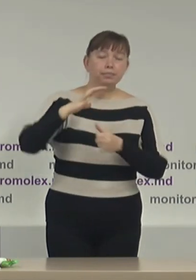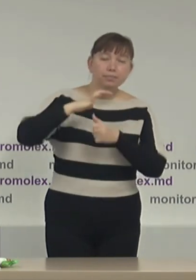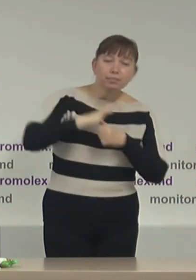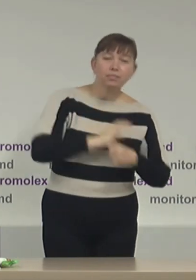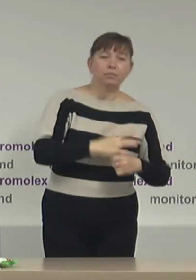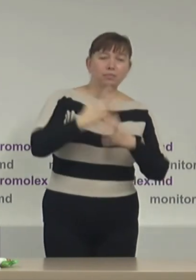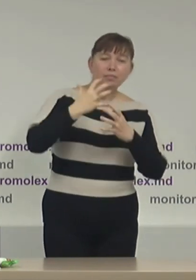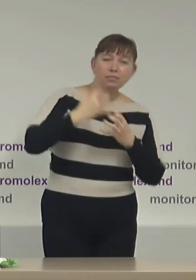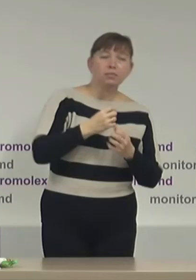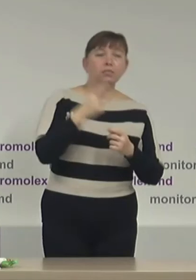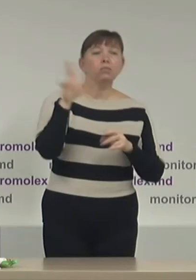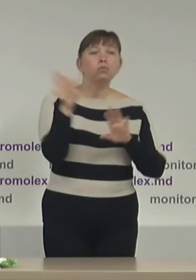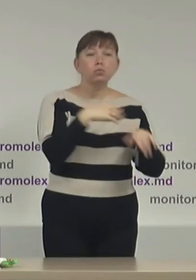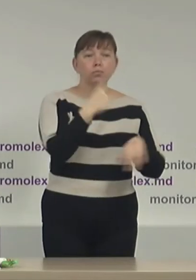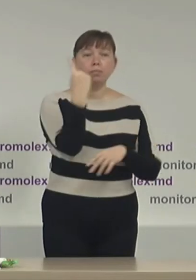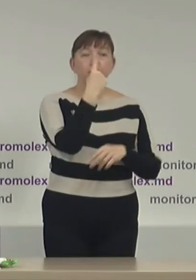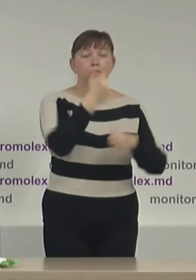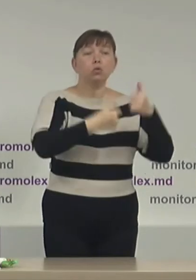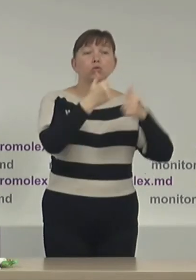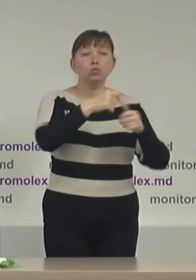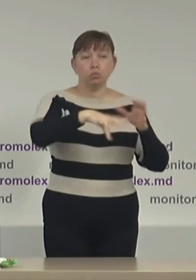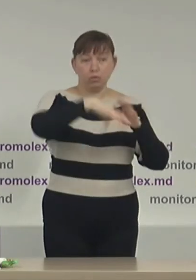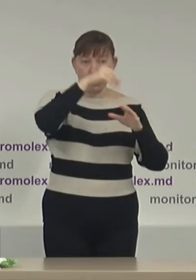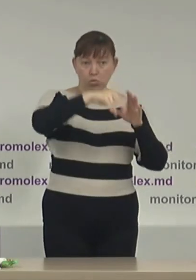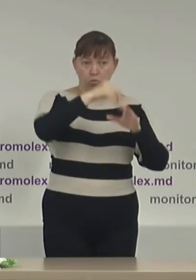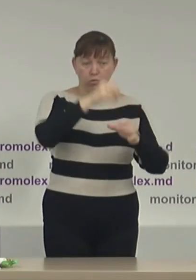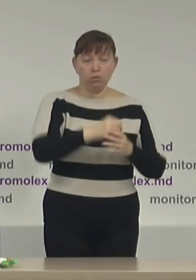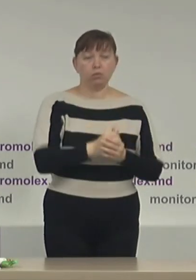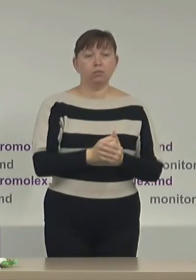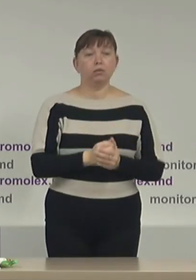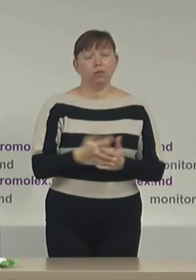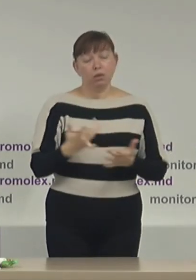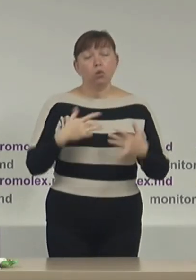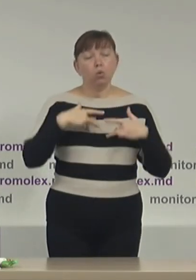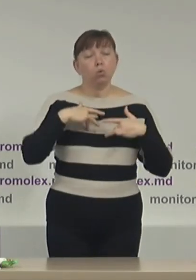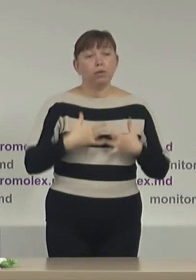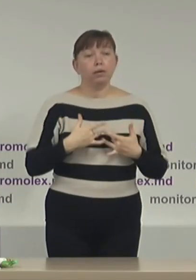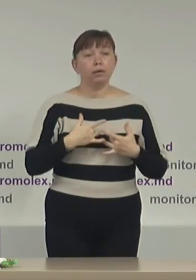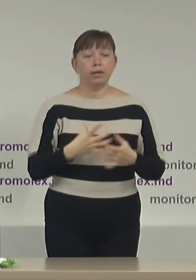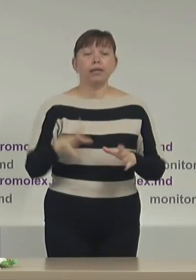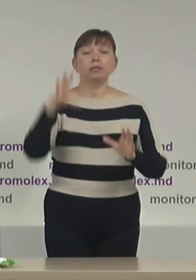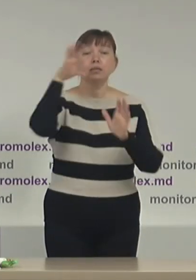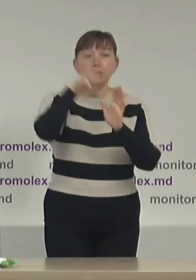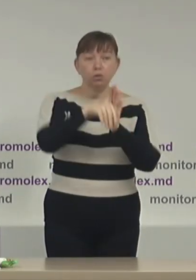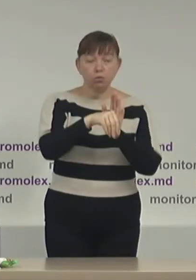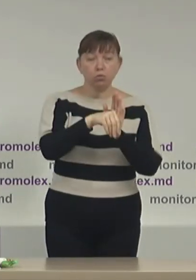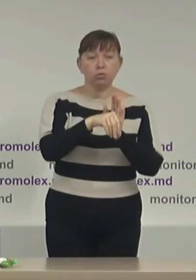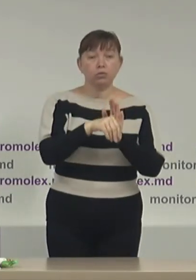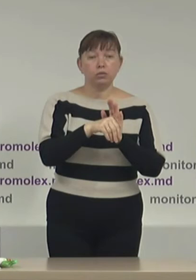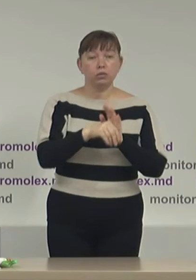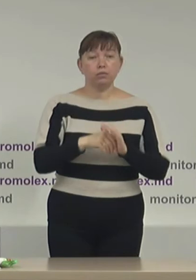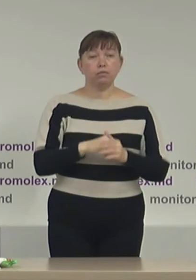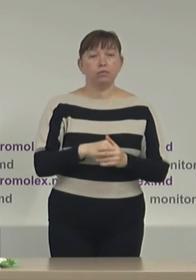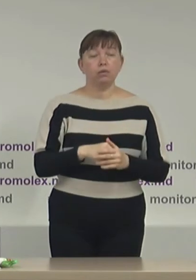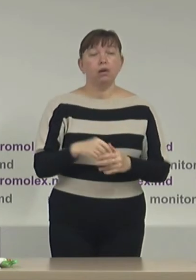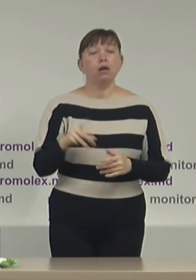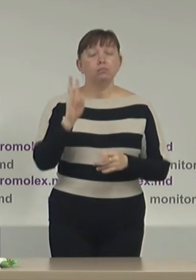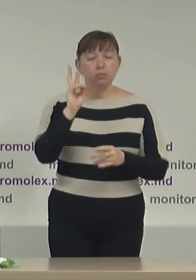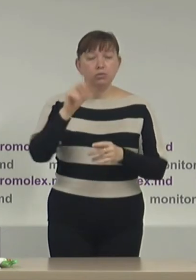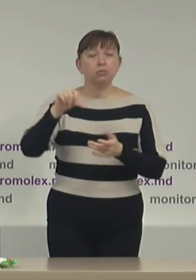pressures that were subjected to after the first round of elections, unfortunately, they